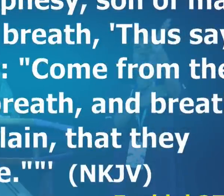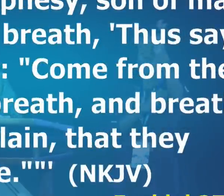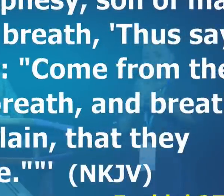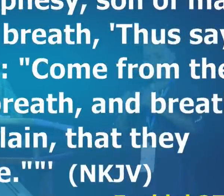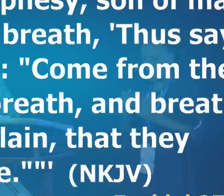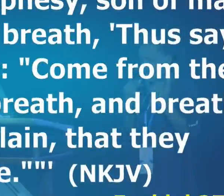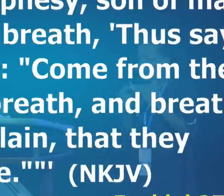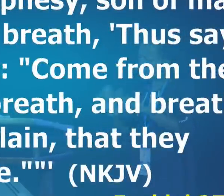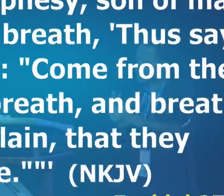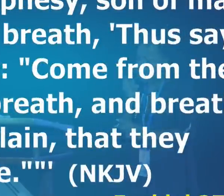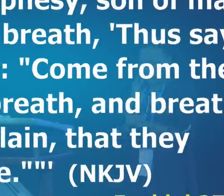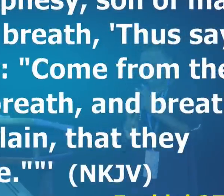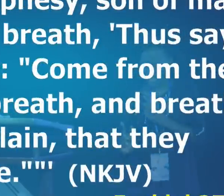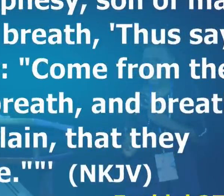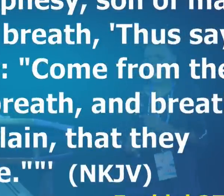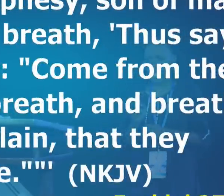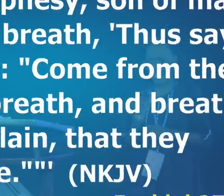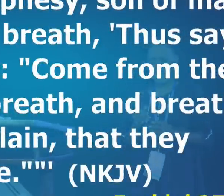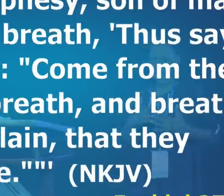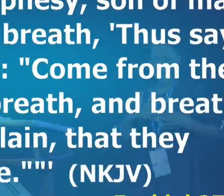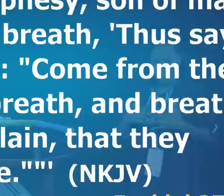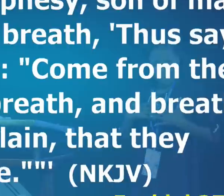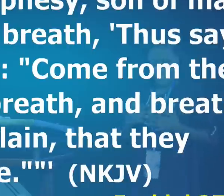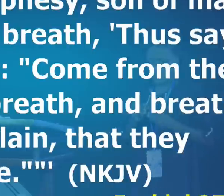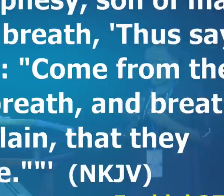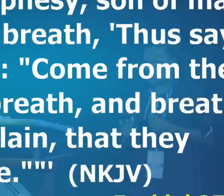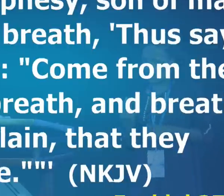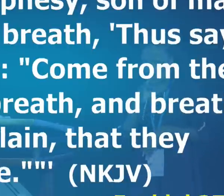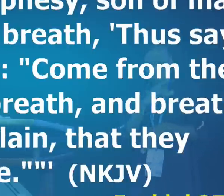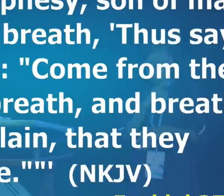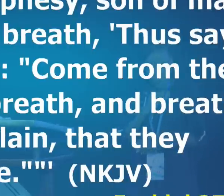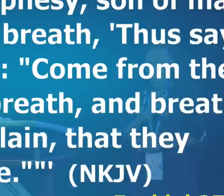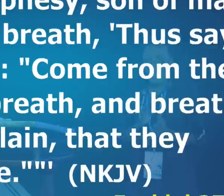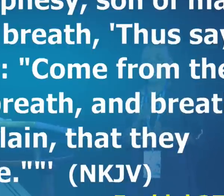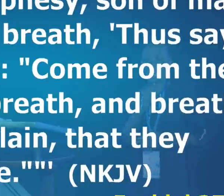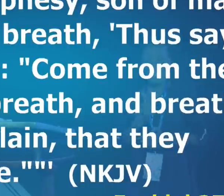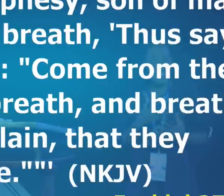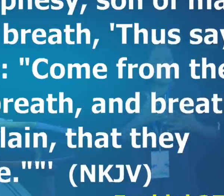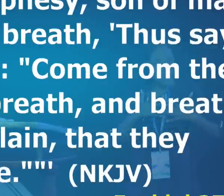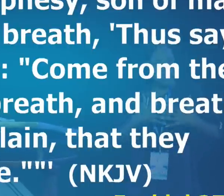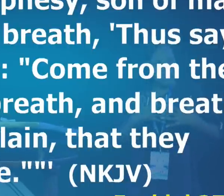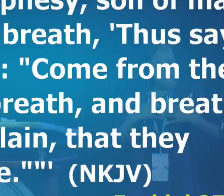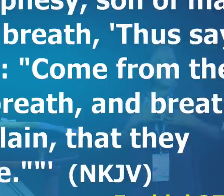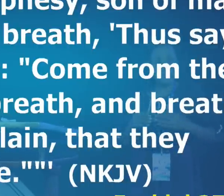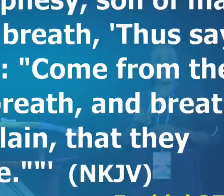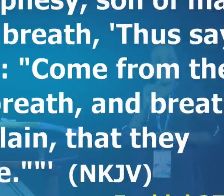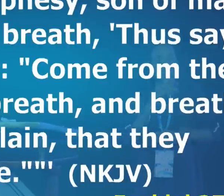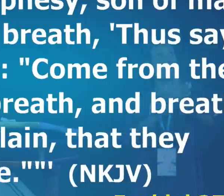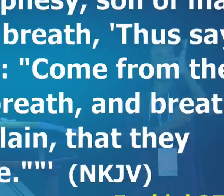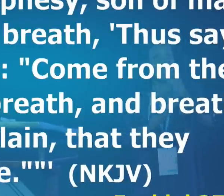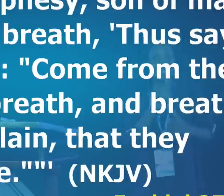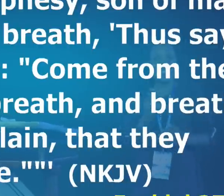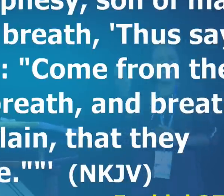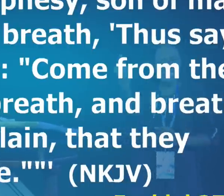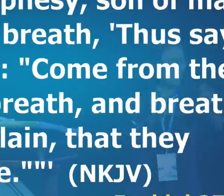to the breath, prophesy, son of man, and say to the breath, thus says the Lord God, come from